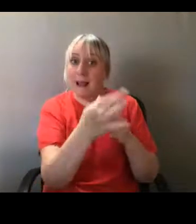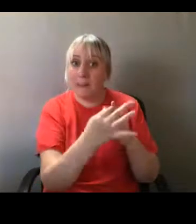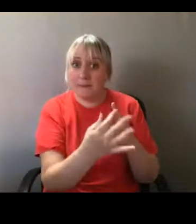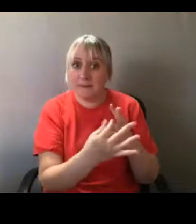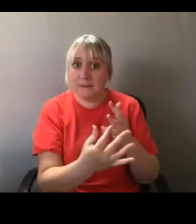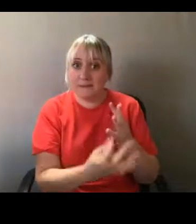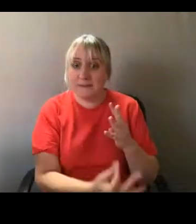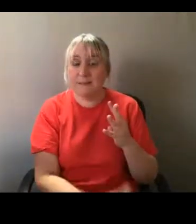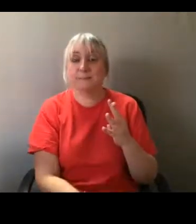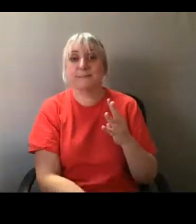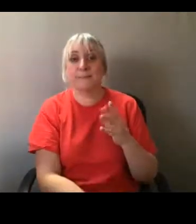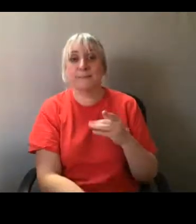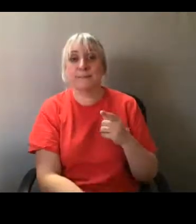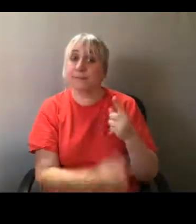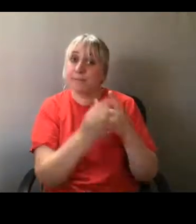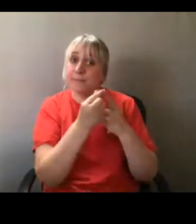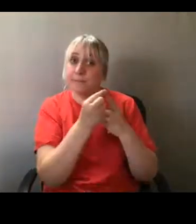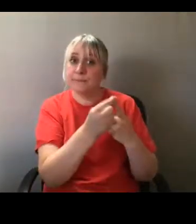that it's about